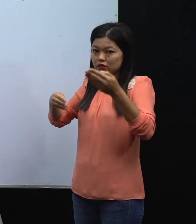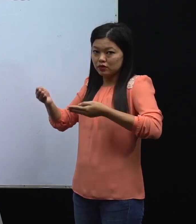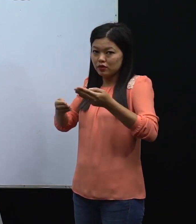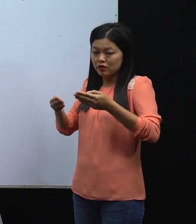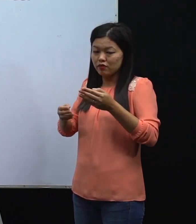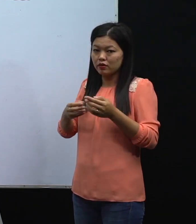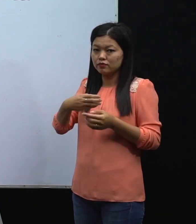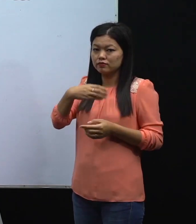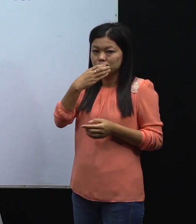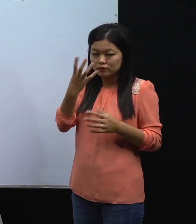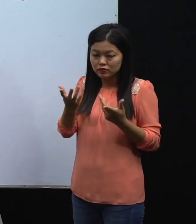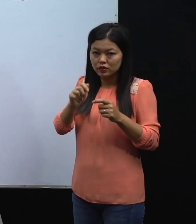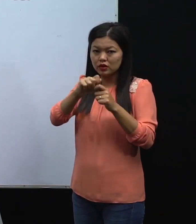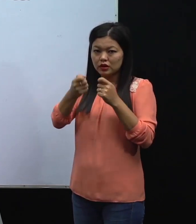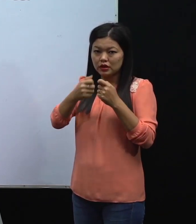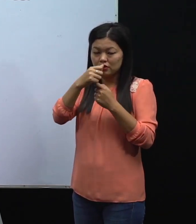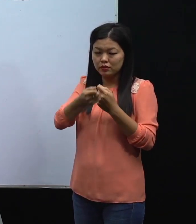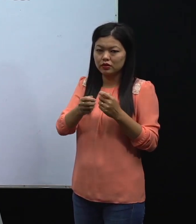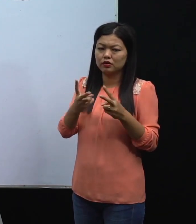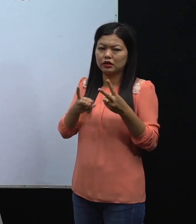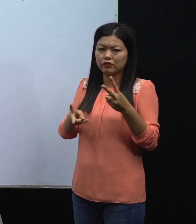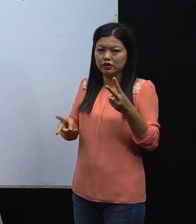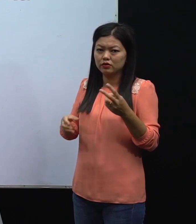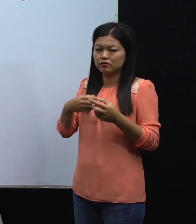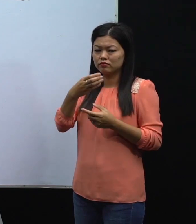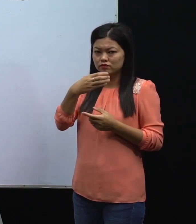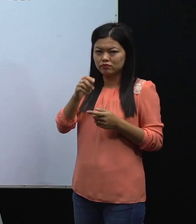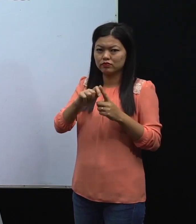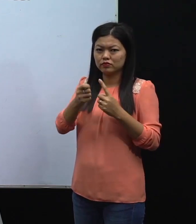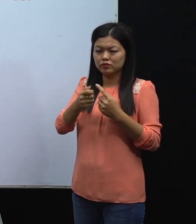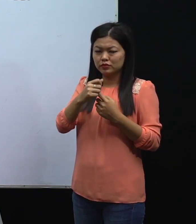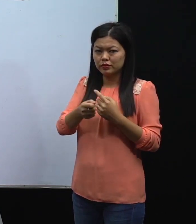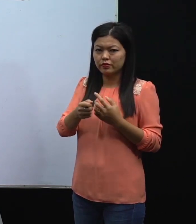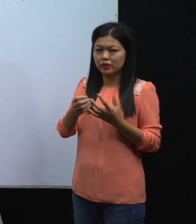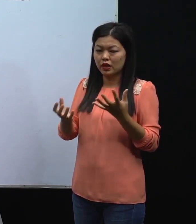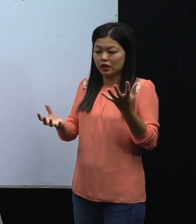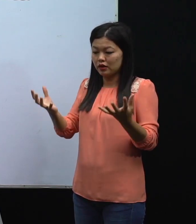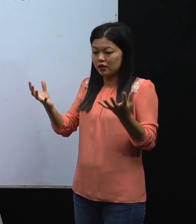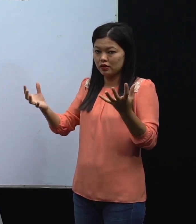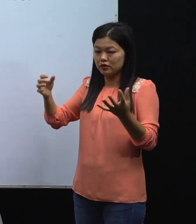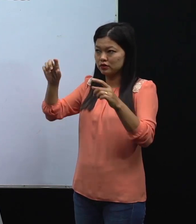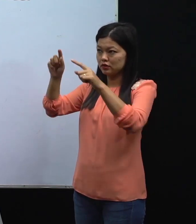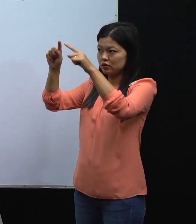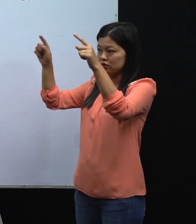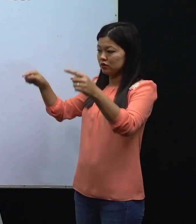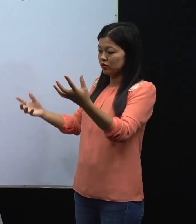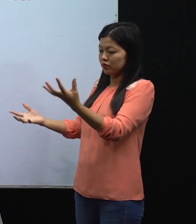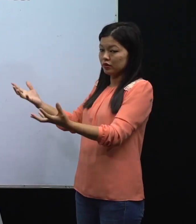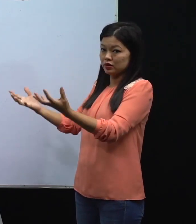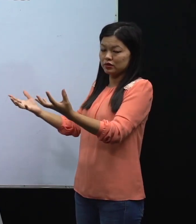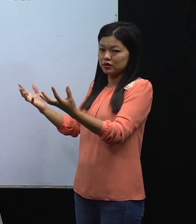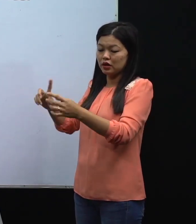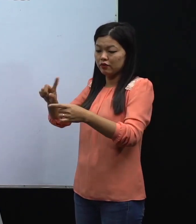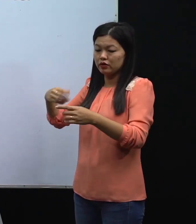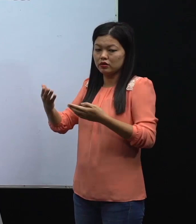let's say a fruit, and then so the shopkeeper have to measure, right? But if he don't have a measuring weight,